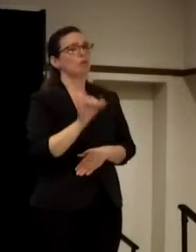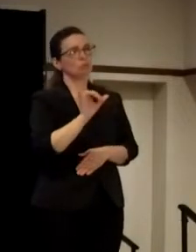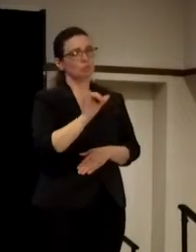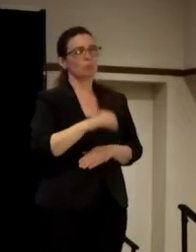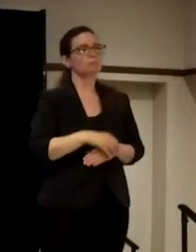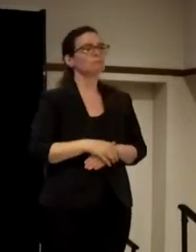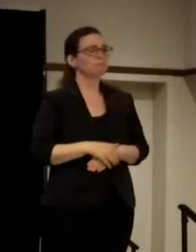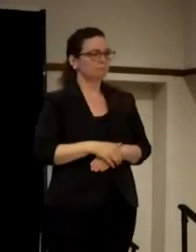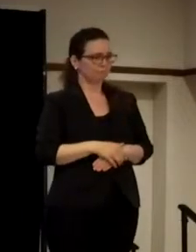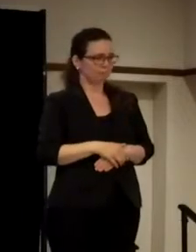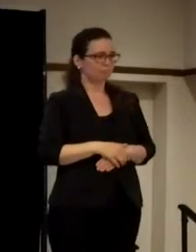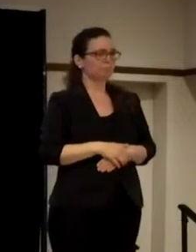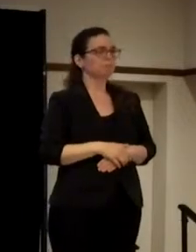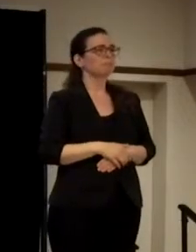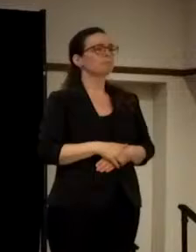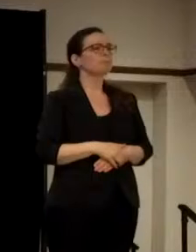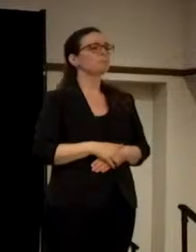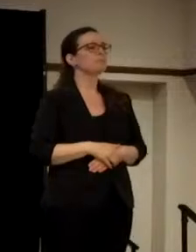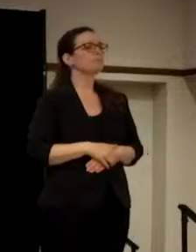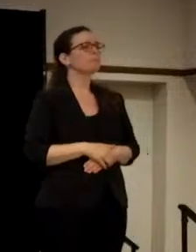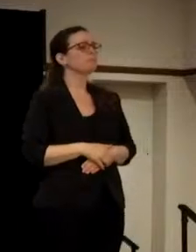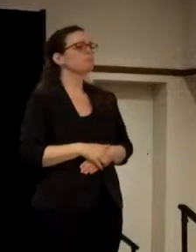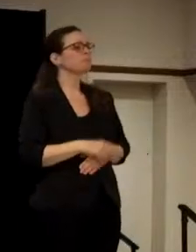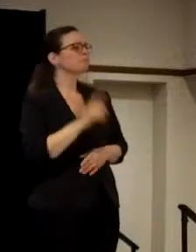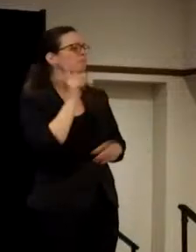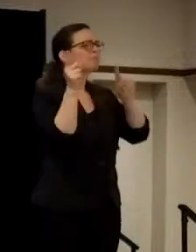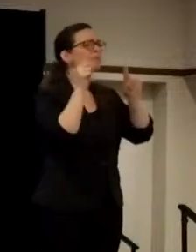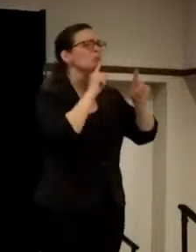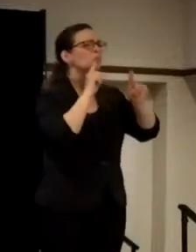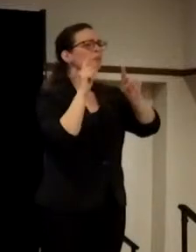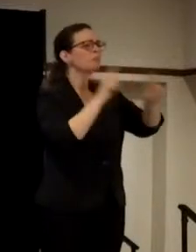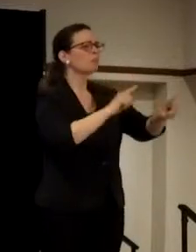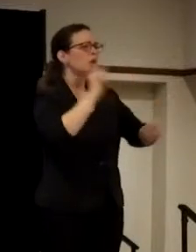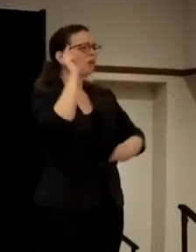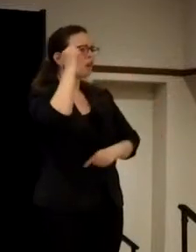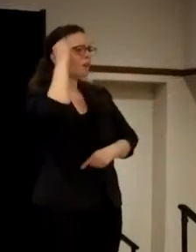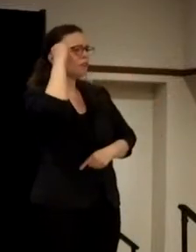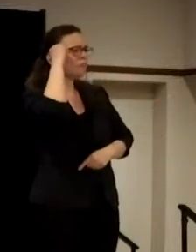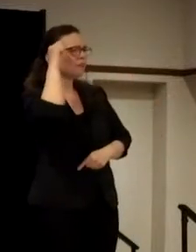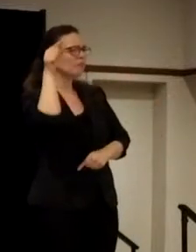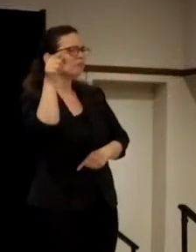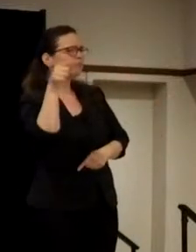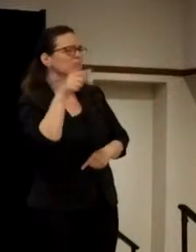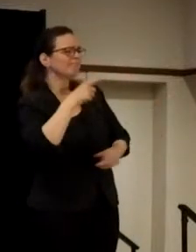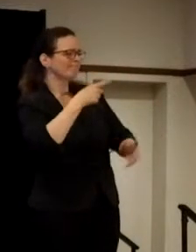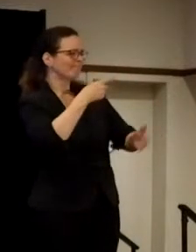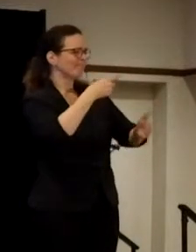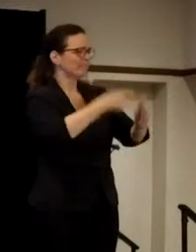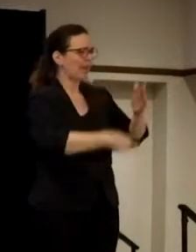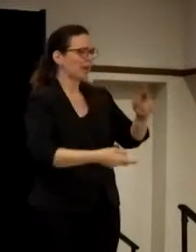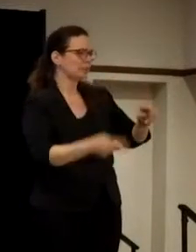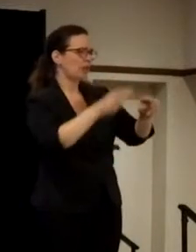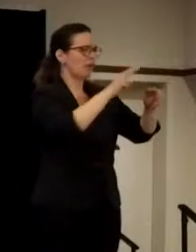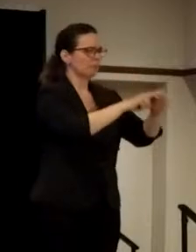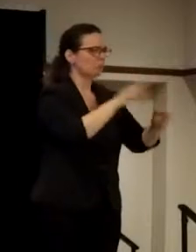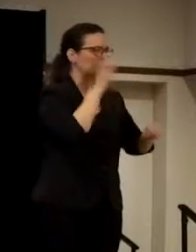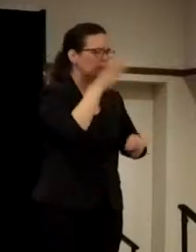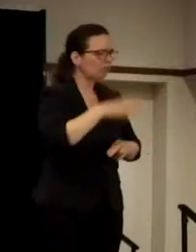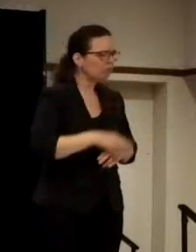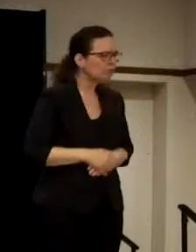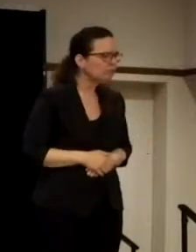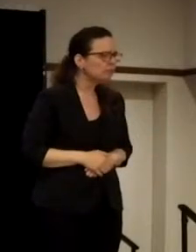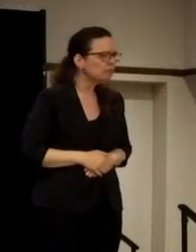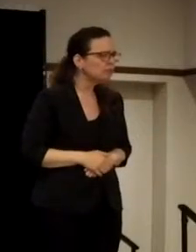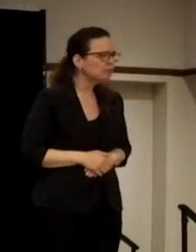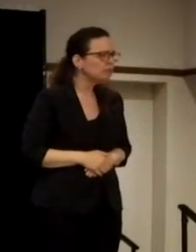to raise new revenue, local governments shouldn't receive it. We're the ones on the front lines in the pandemic. To give you an idea, the